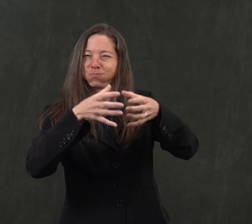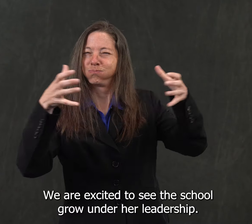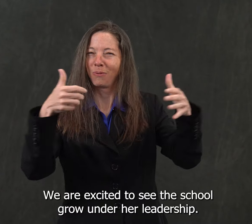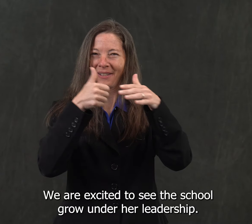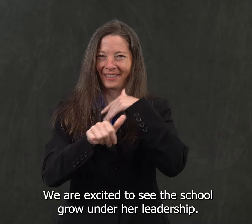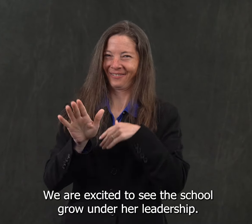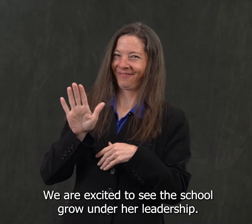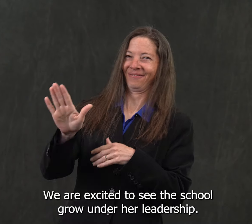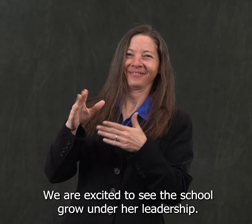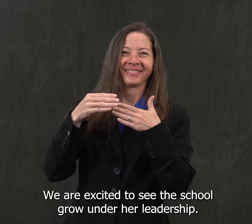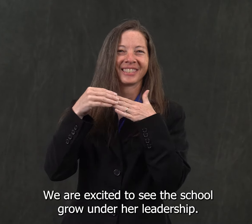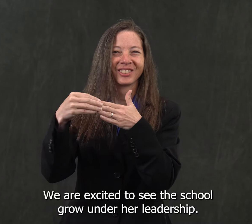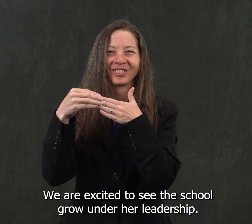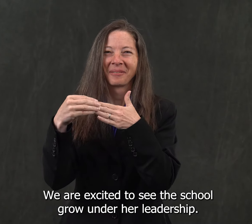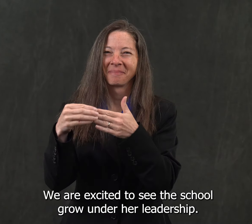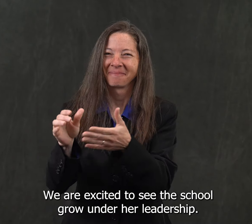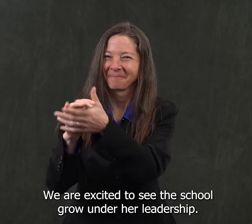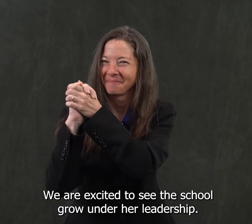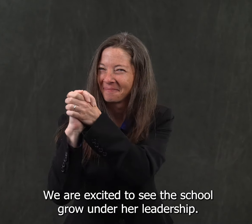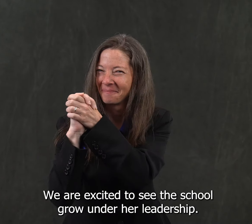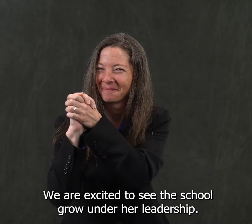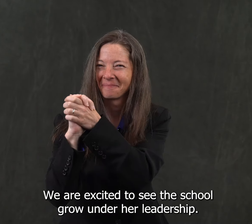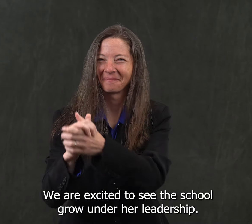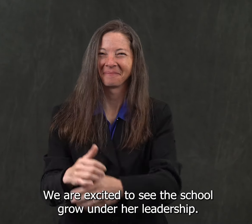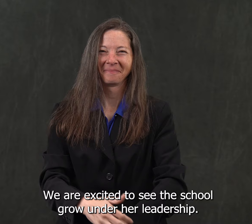We are excited to see the school grow under her leadership.